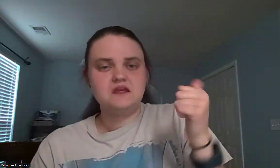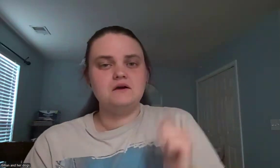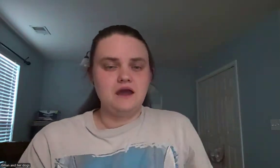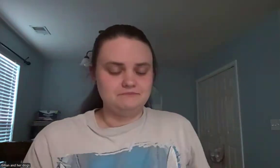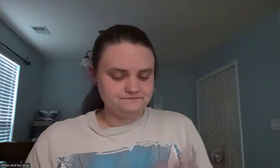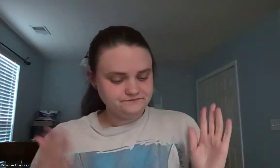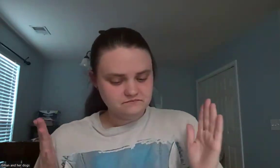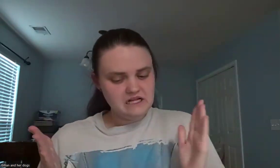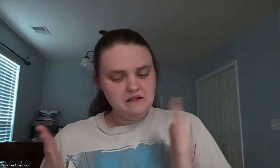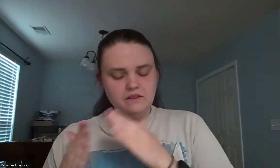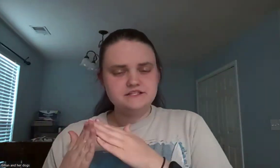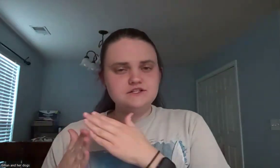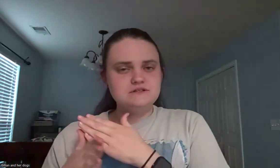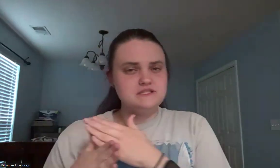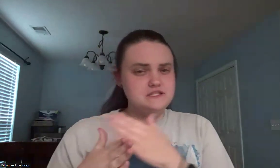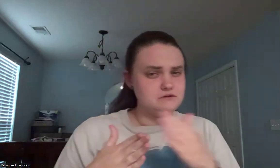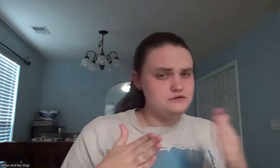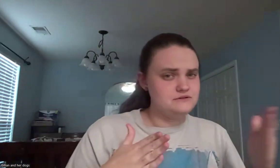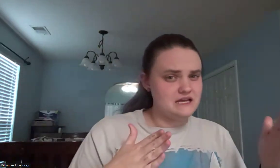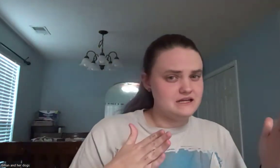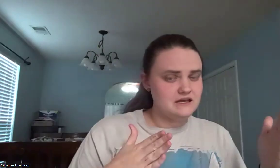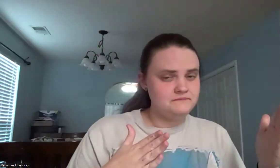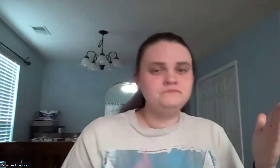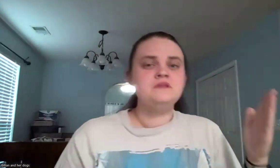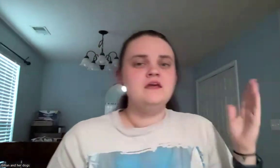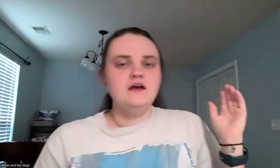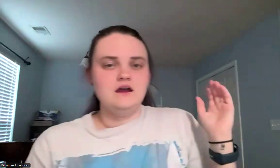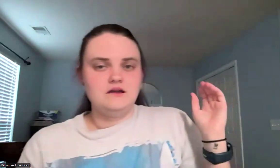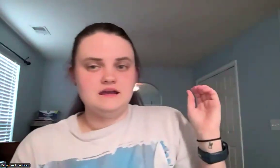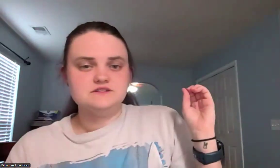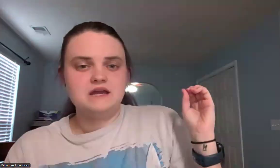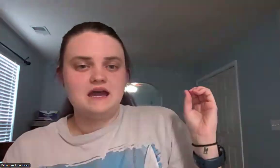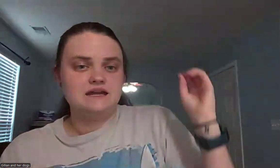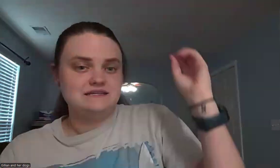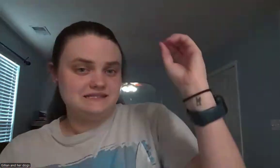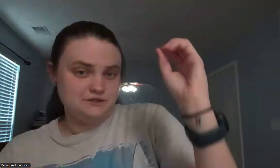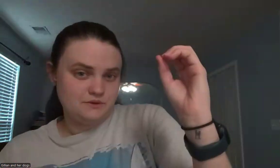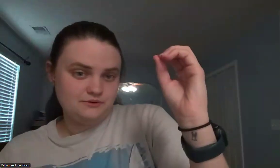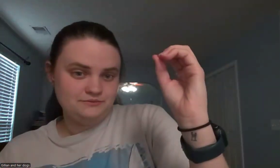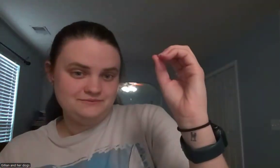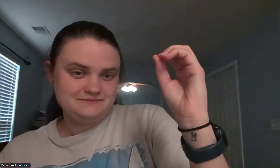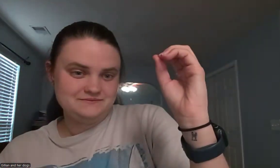Okay, let's do 0 through 10 again. All right, so we had 0,